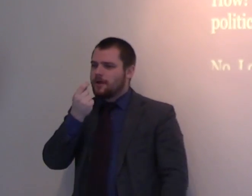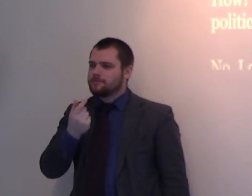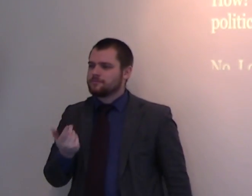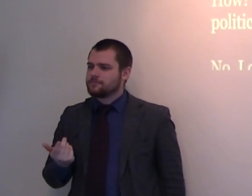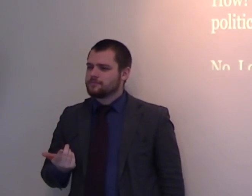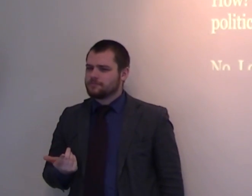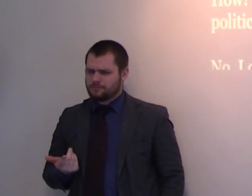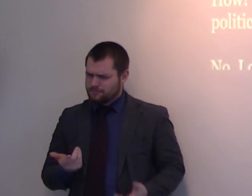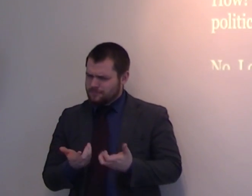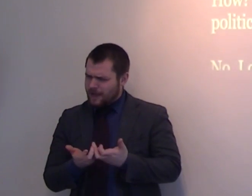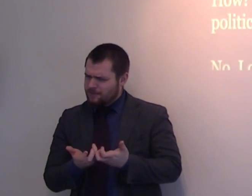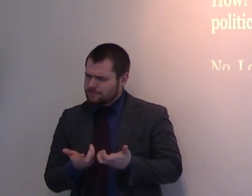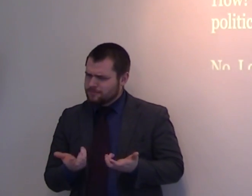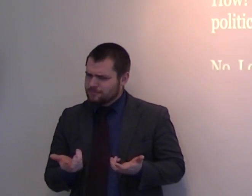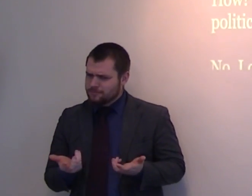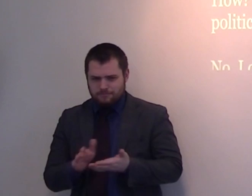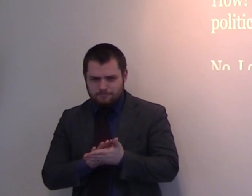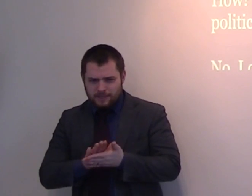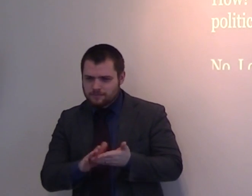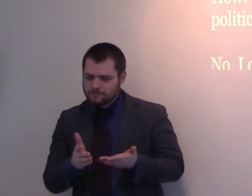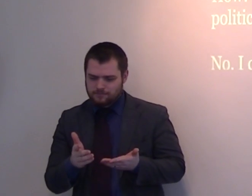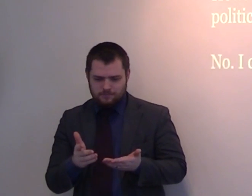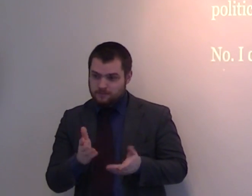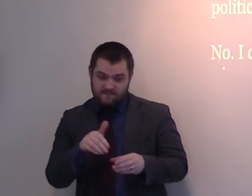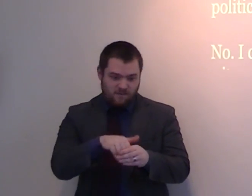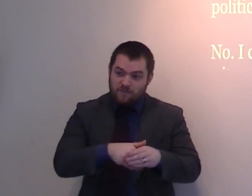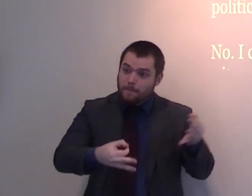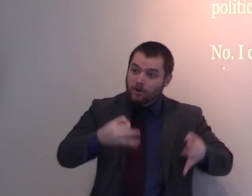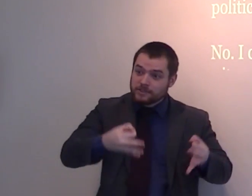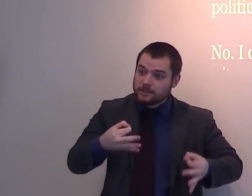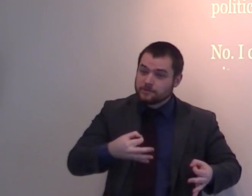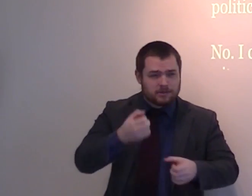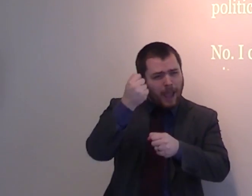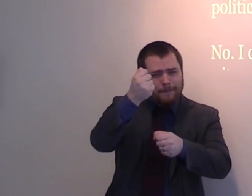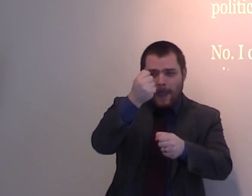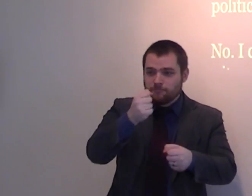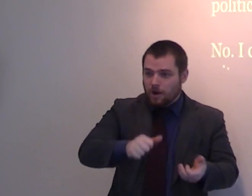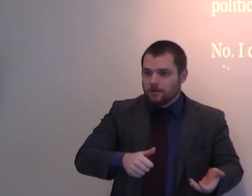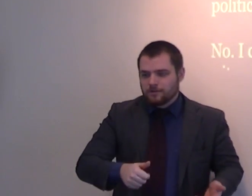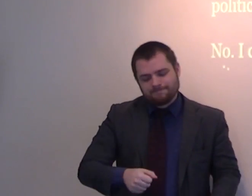How? It means I become involved in politics and campaign?